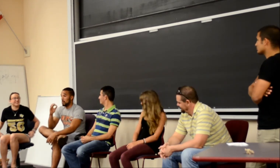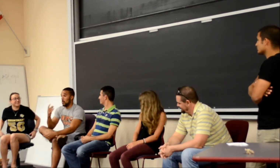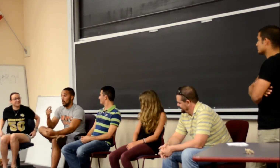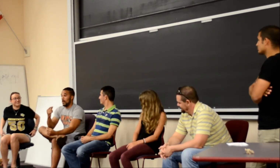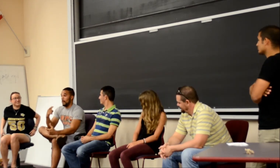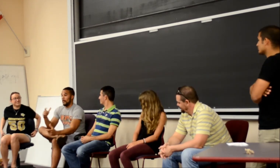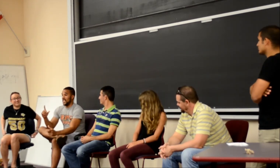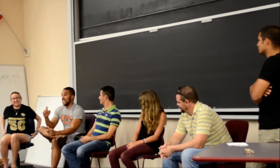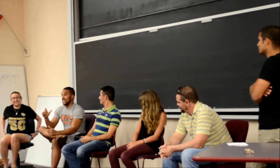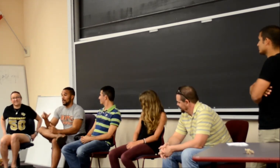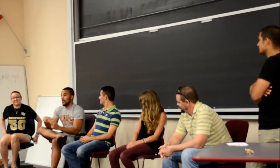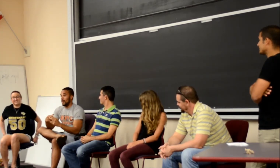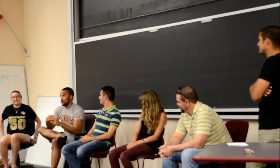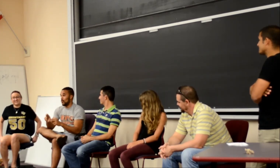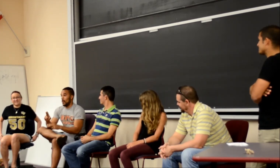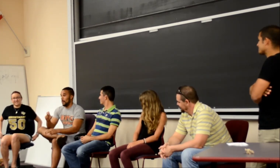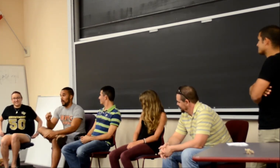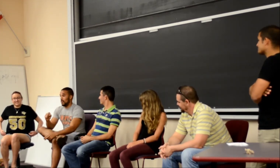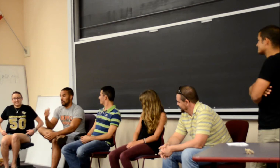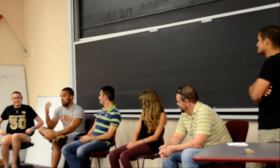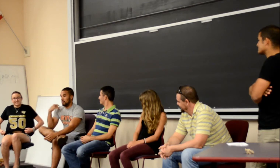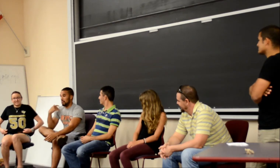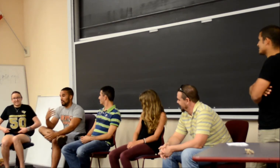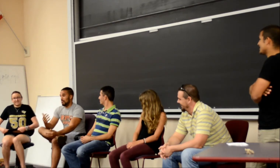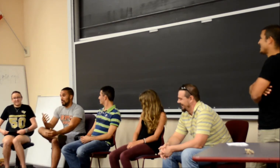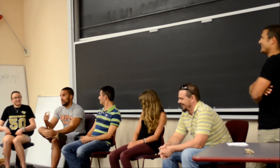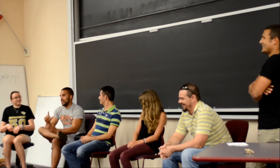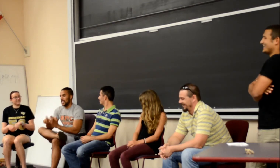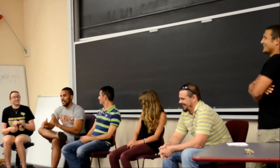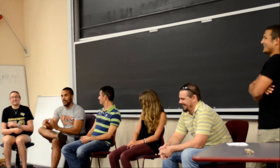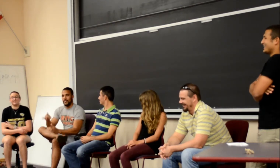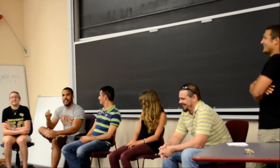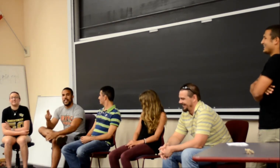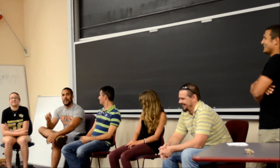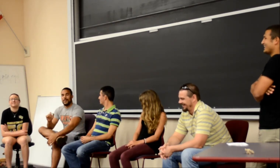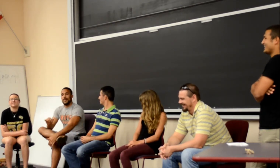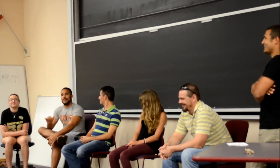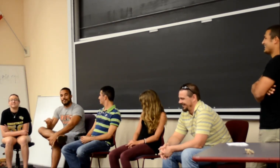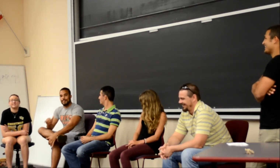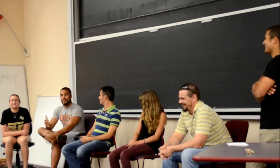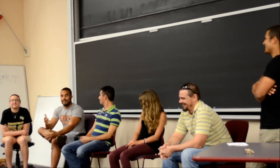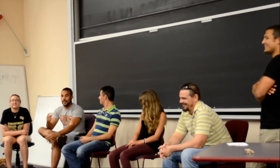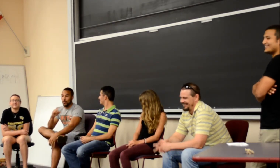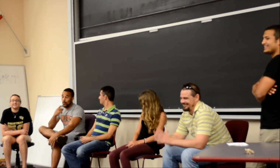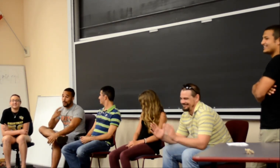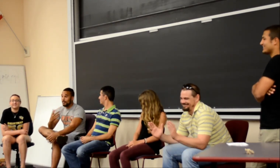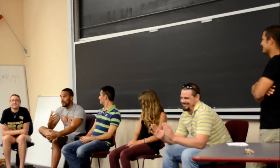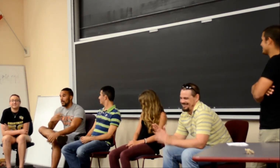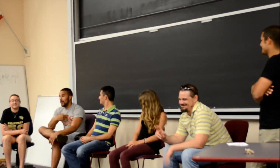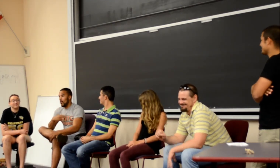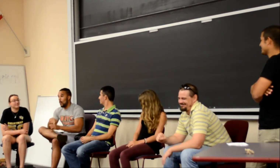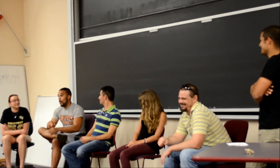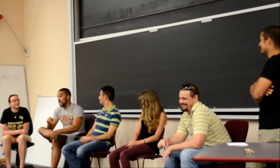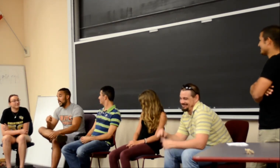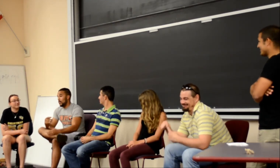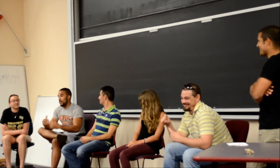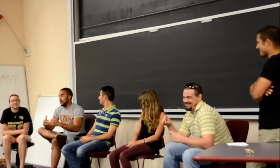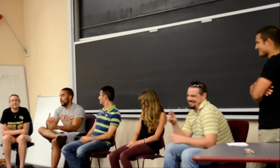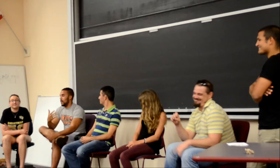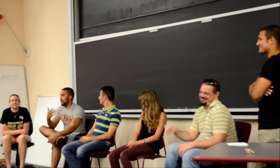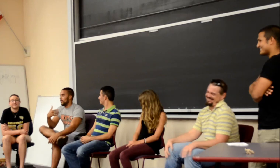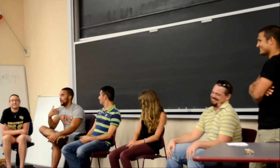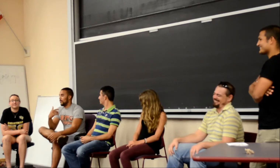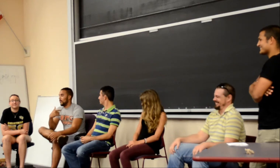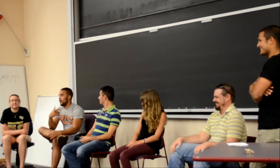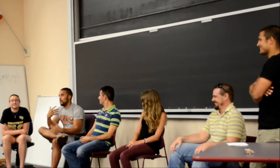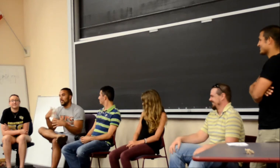And at that time, I didn't know what the big deal was about the short bus. I didn't know. And then later on, I found out. So I thought, okay,